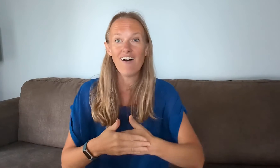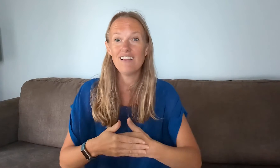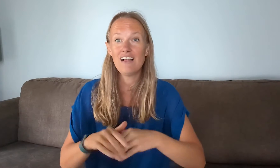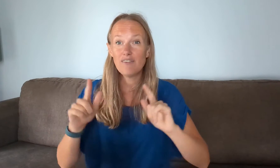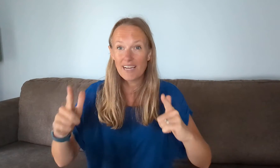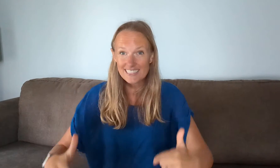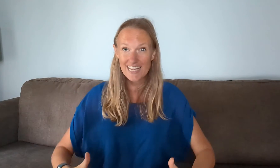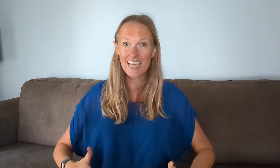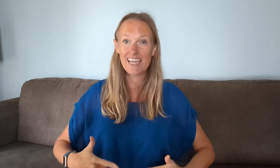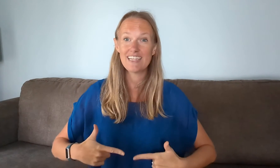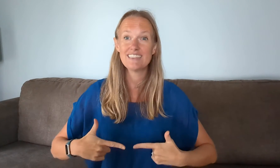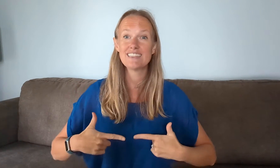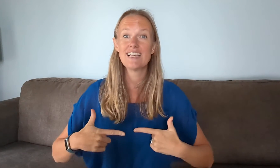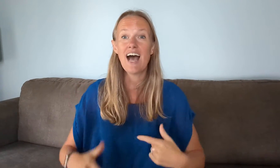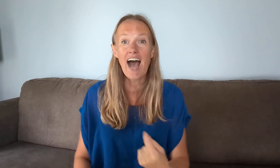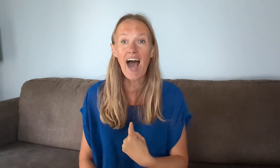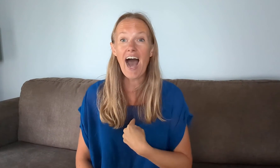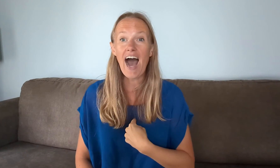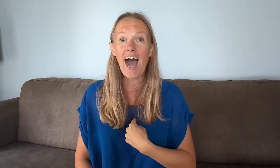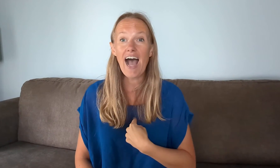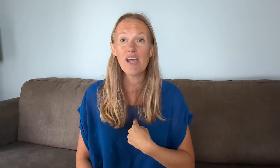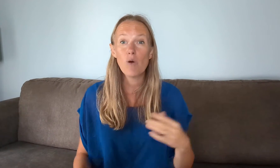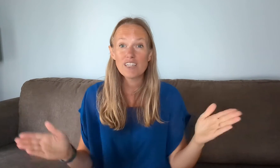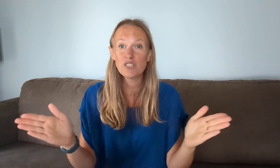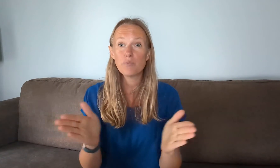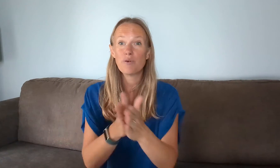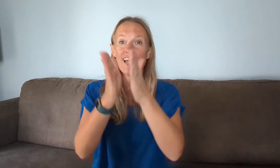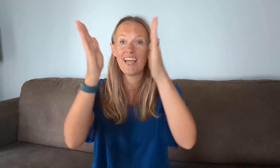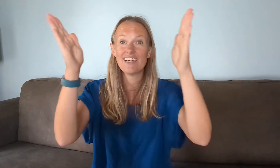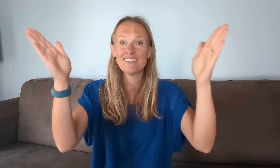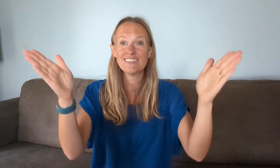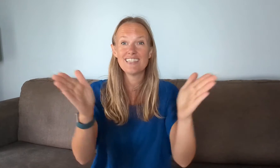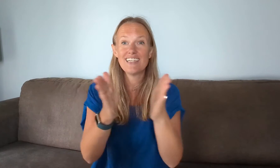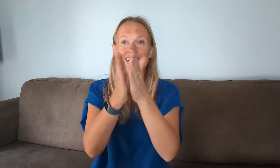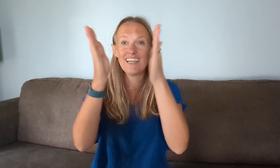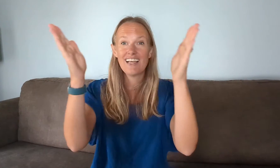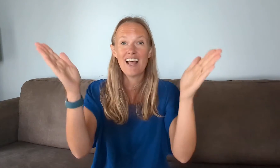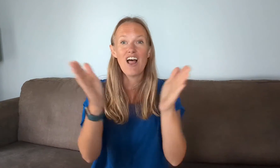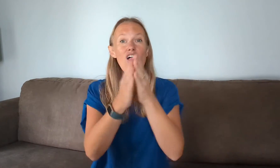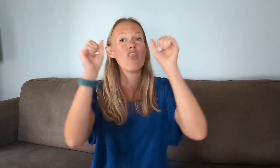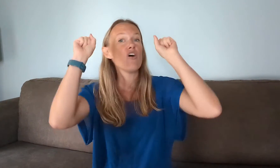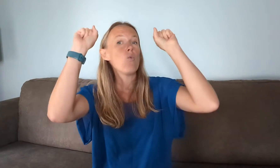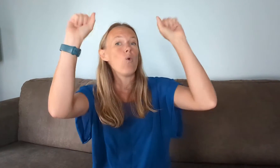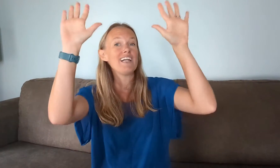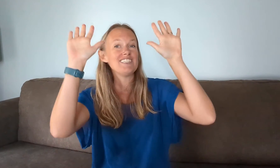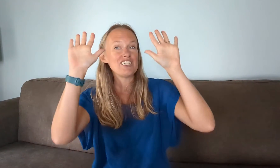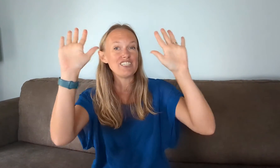All of my days I want to praise the